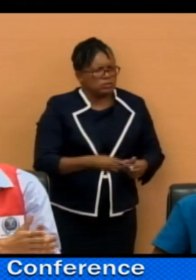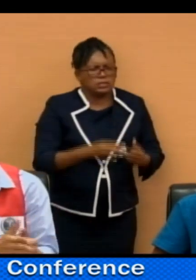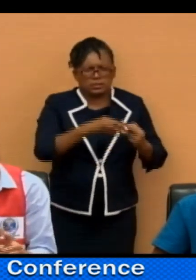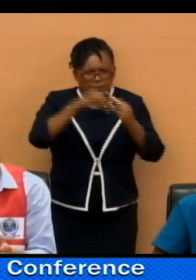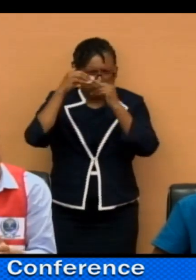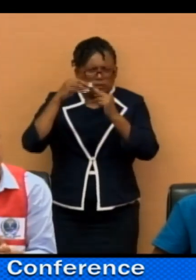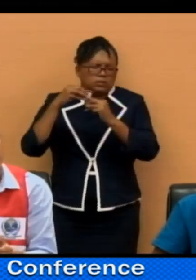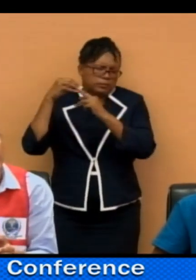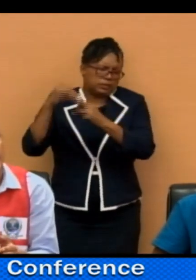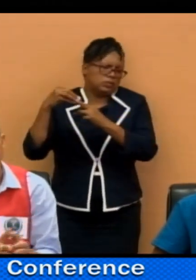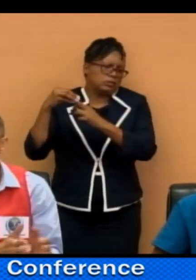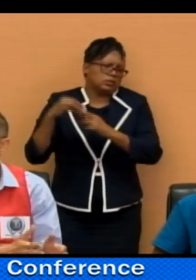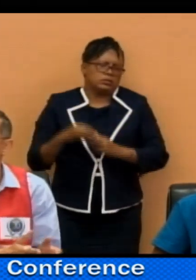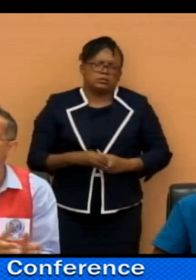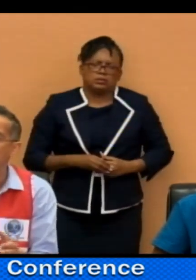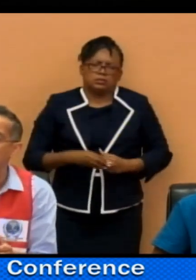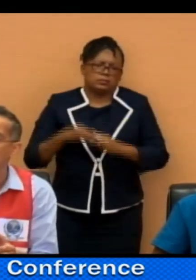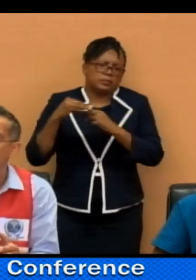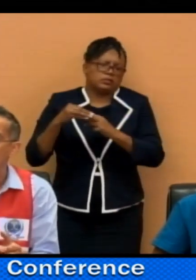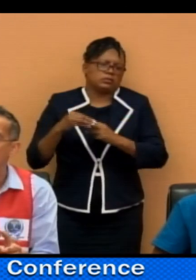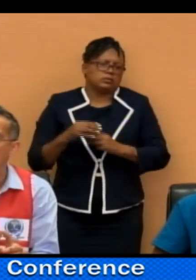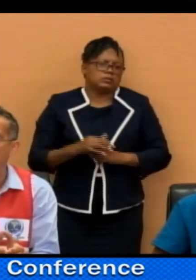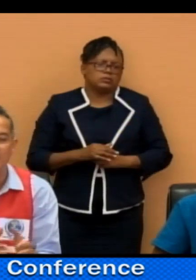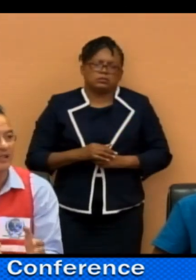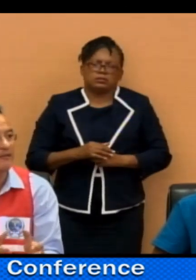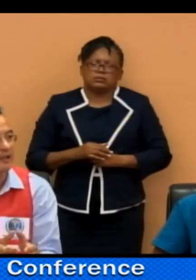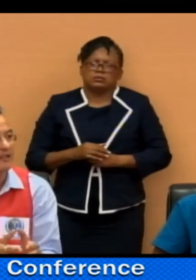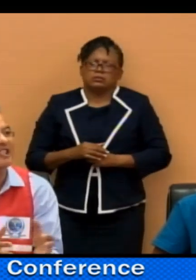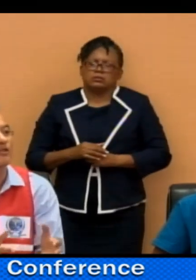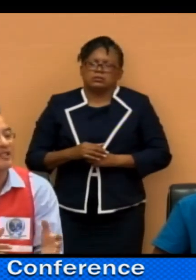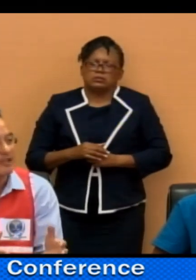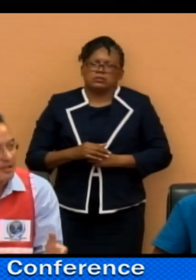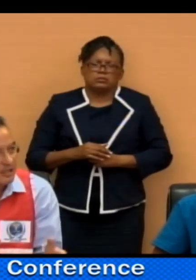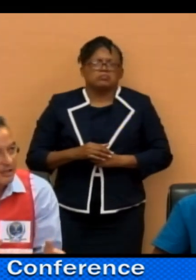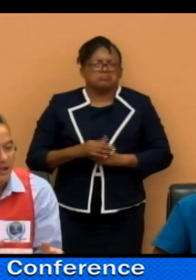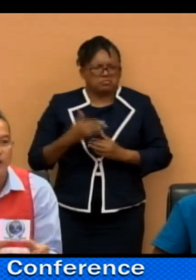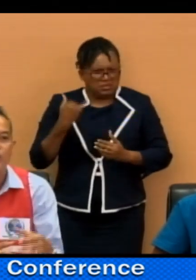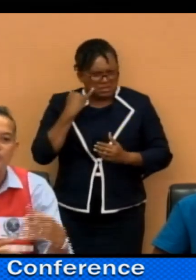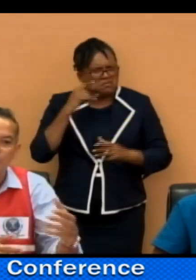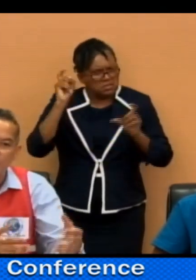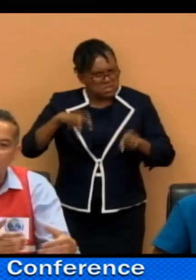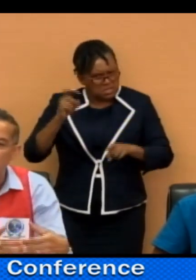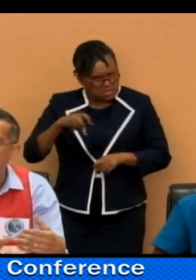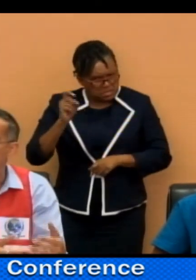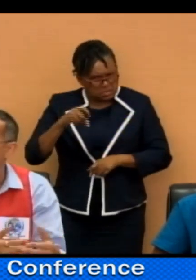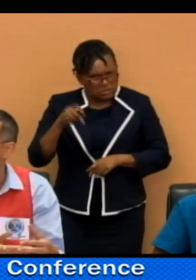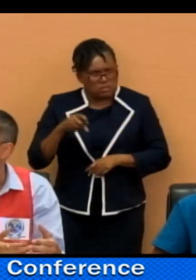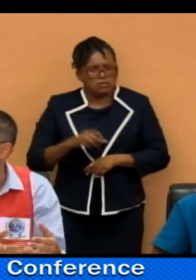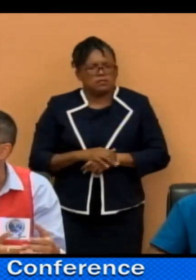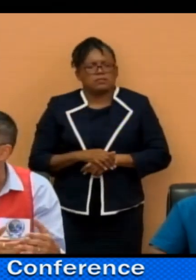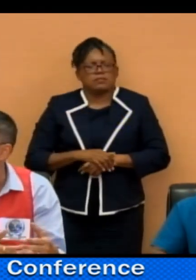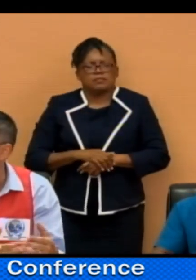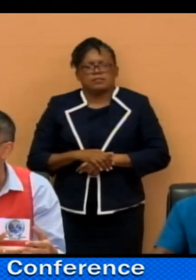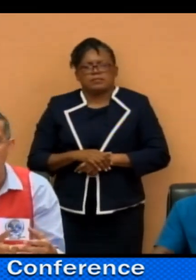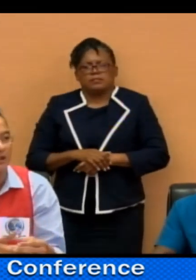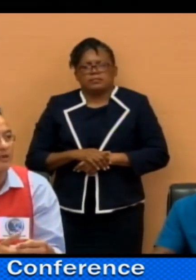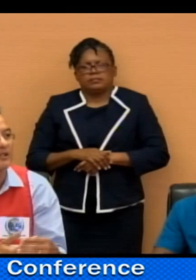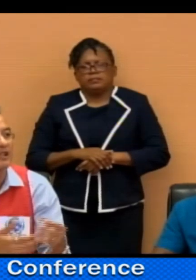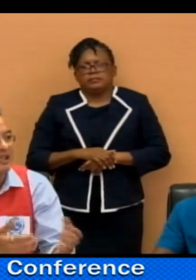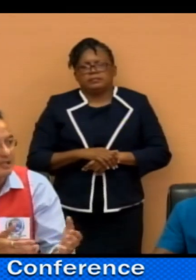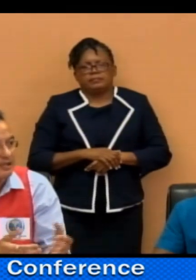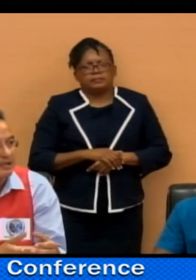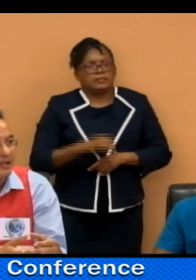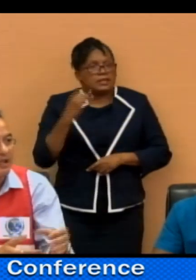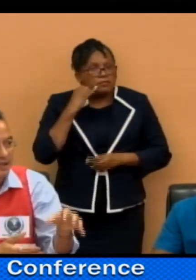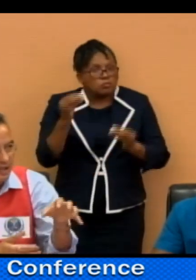specific specialties that we expect to have a significant increase in need should there be a significant increase